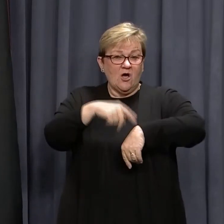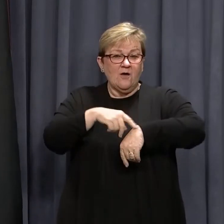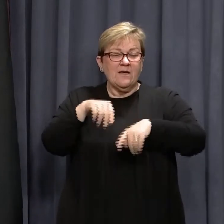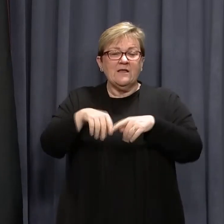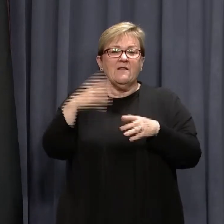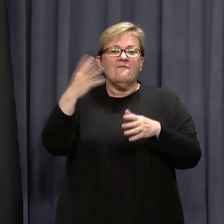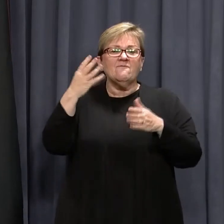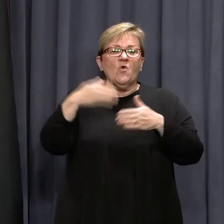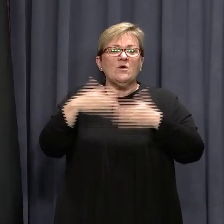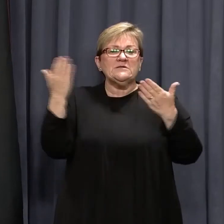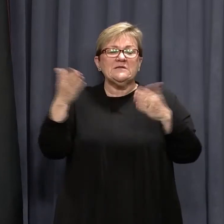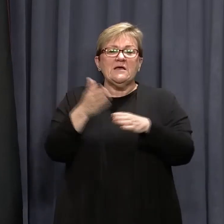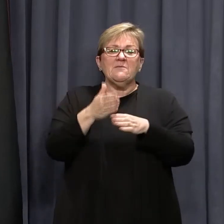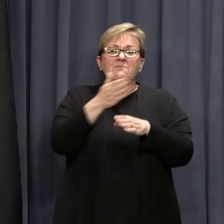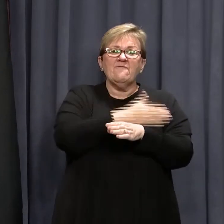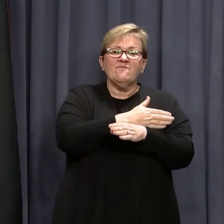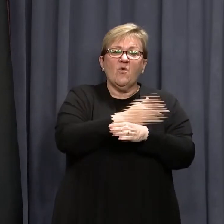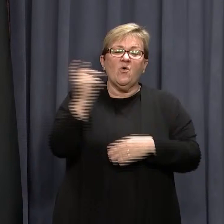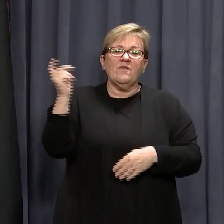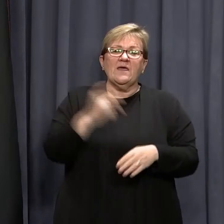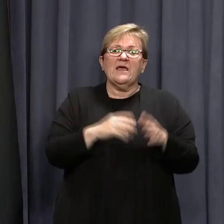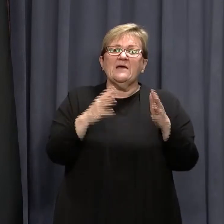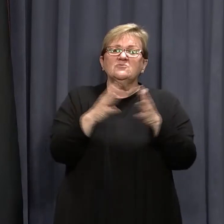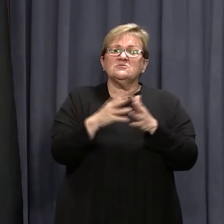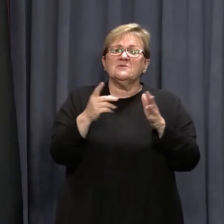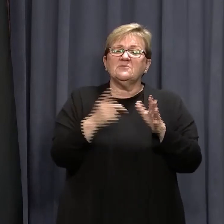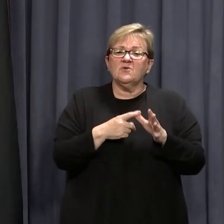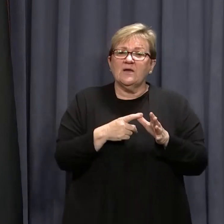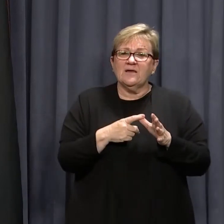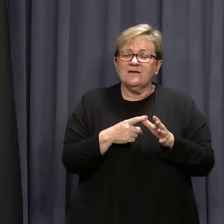the 14 days before they enter WA.